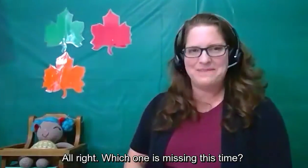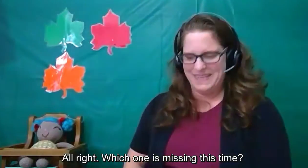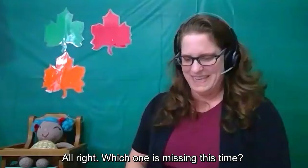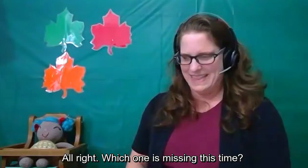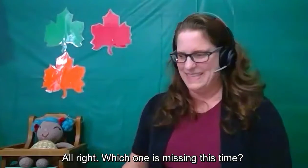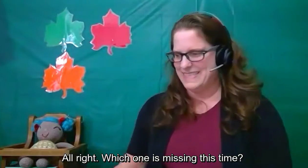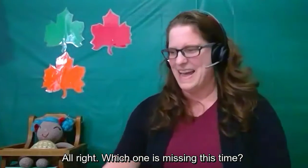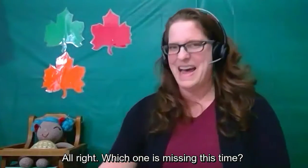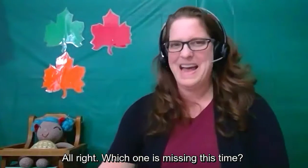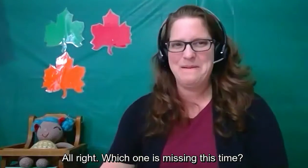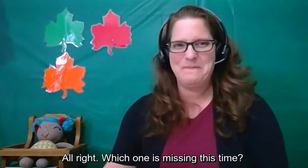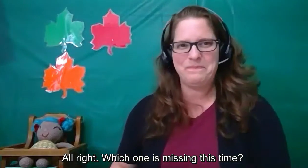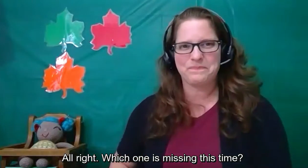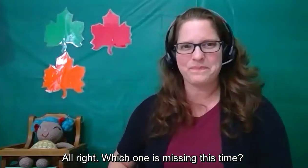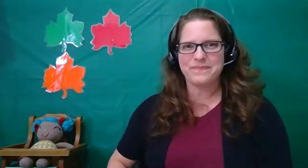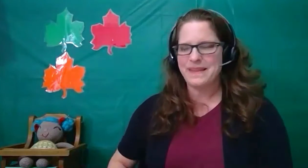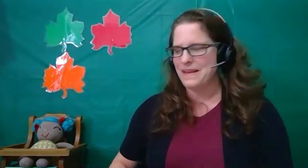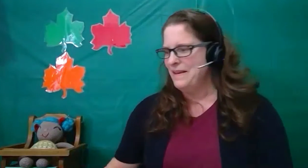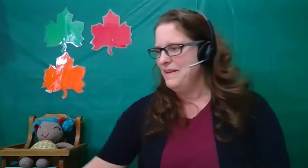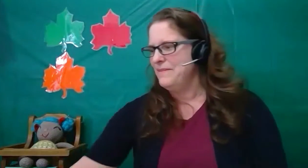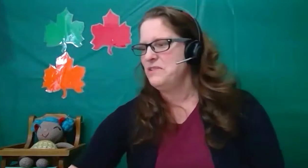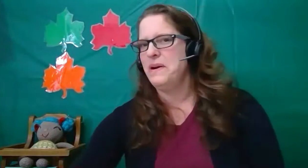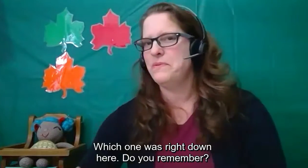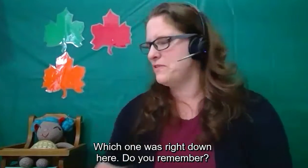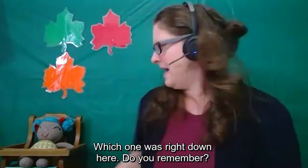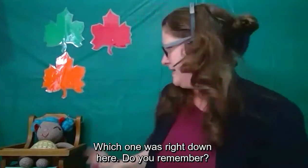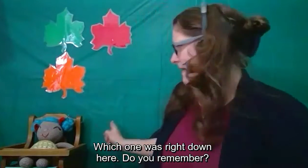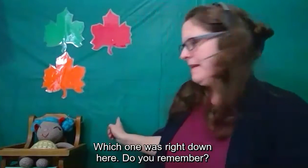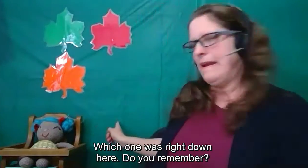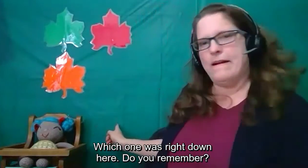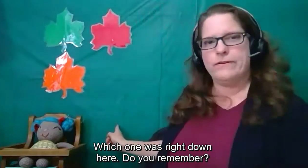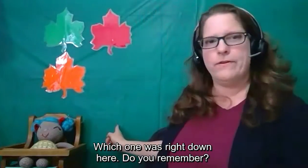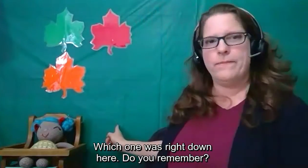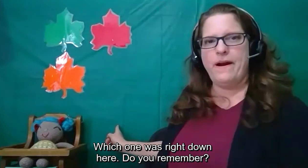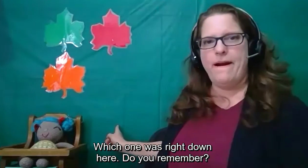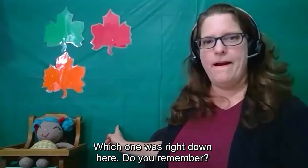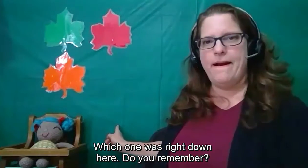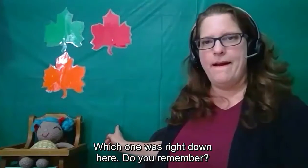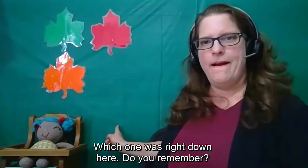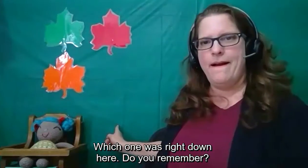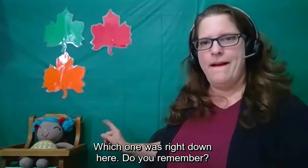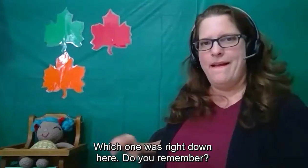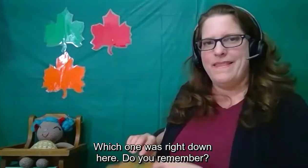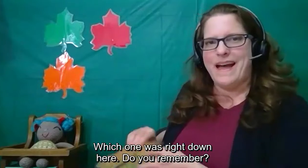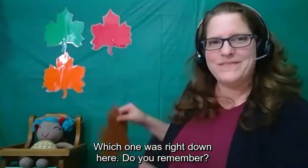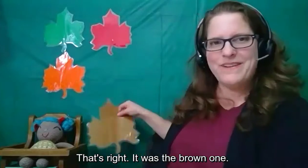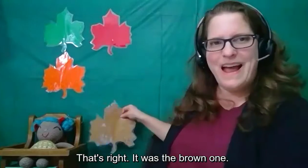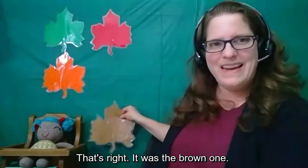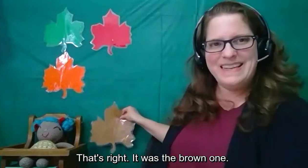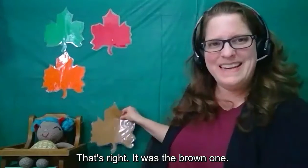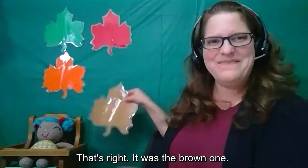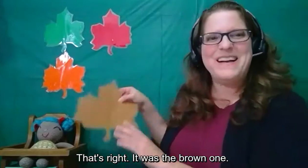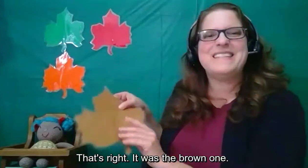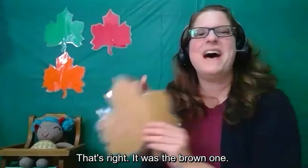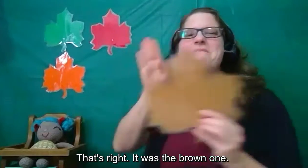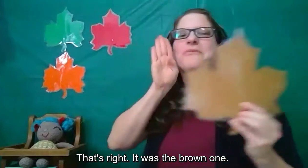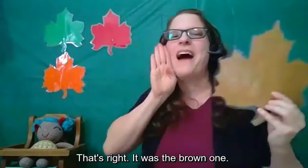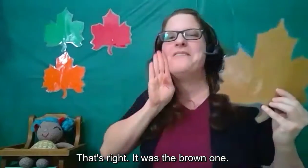one is missing this time? Which one was right down here? Do you remember? That's right, it was the